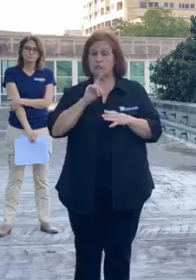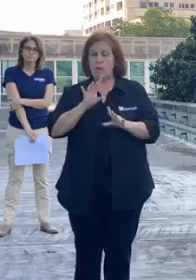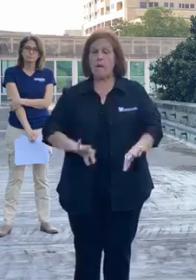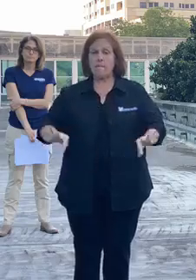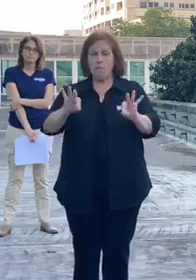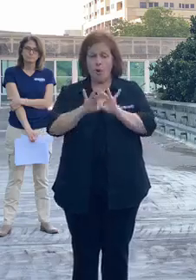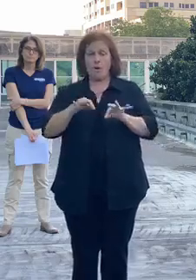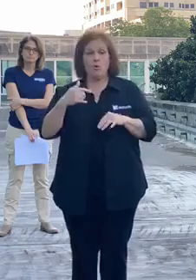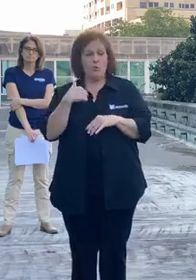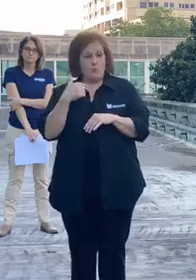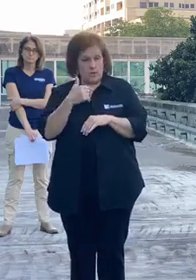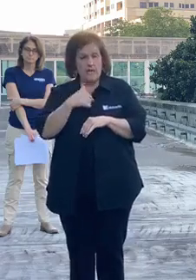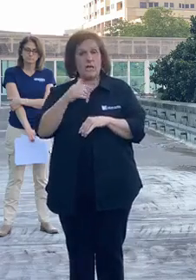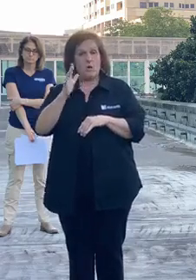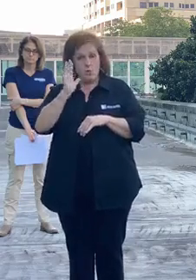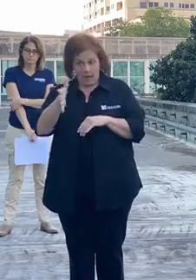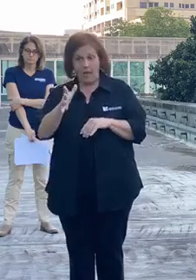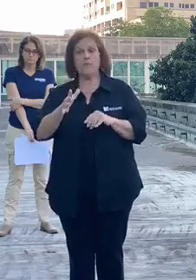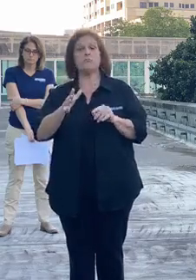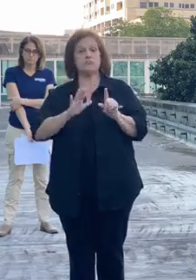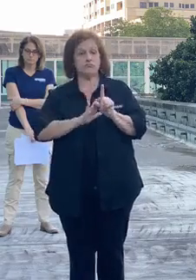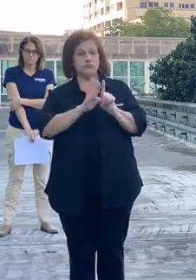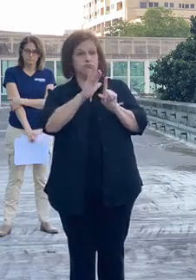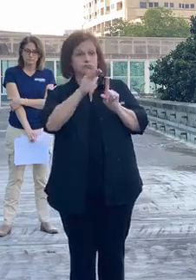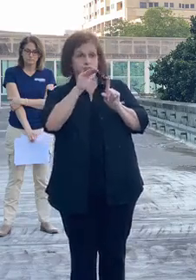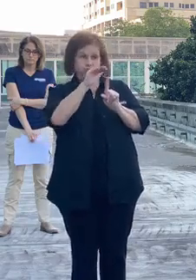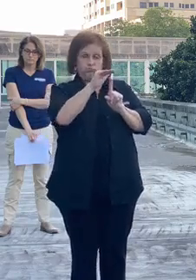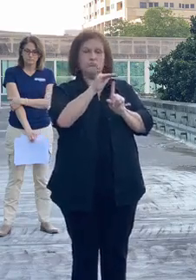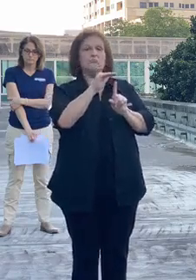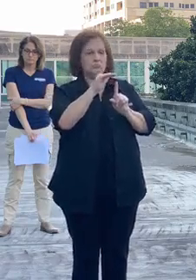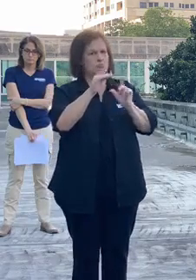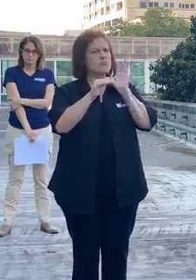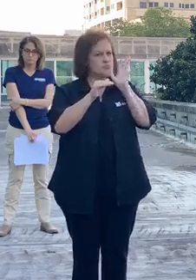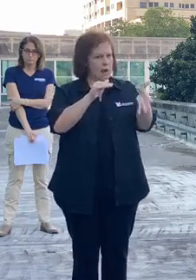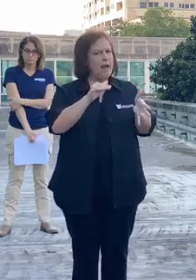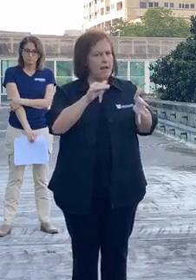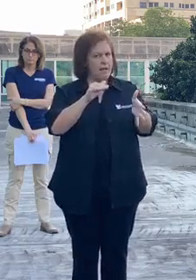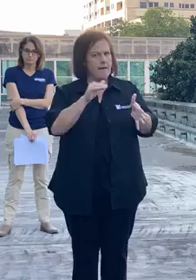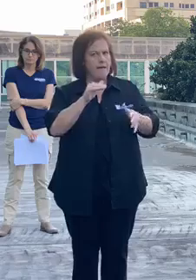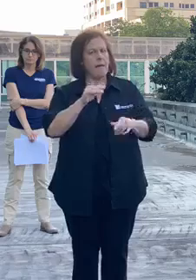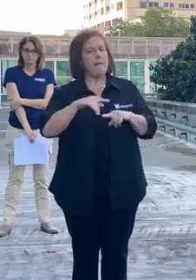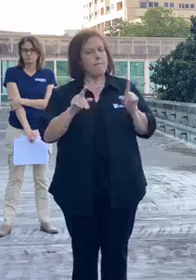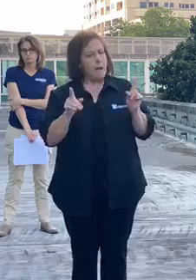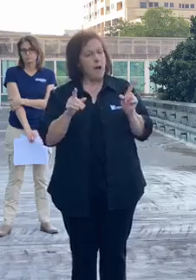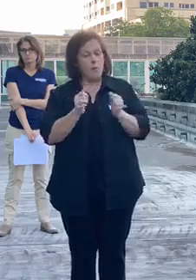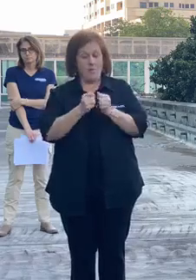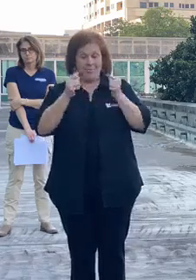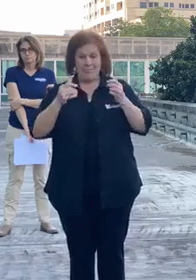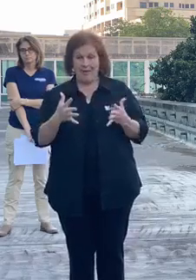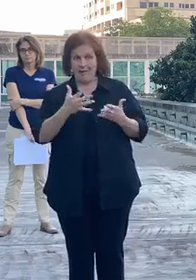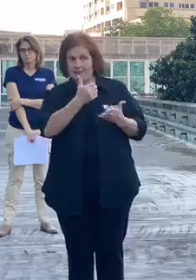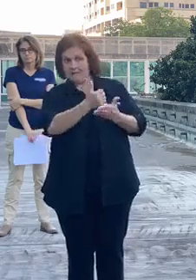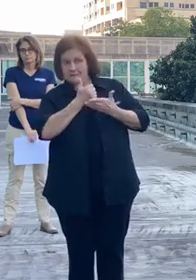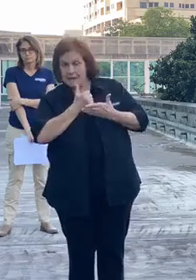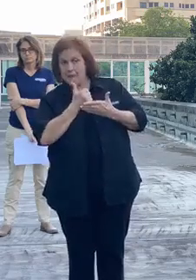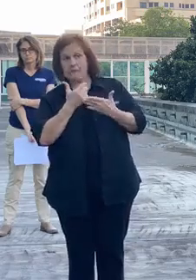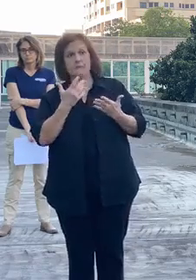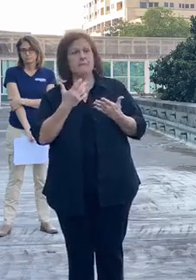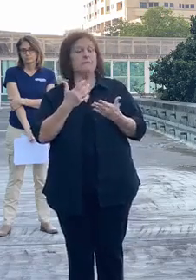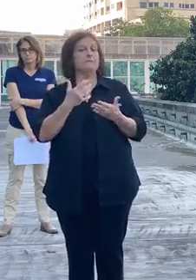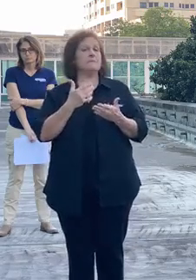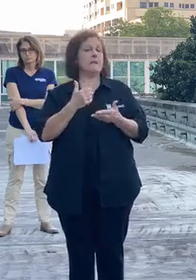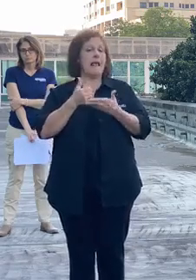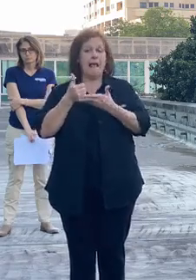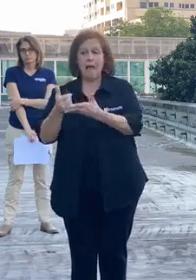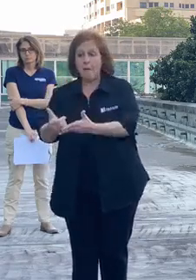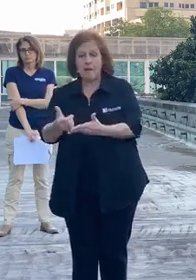tell you, we will flatten as it relates to the line, but without immediate assistance and meeting our people